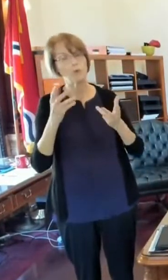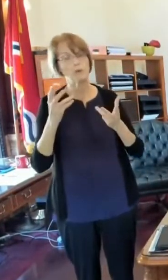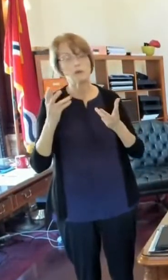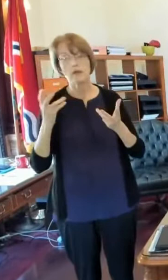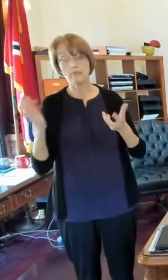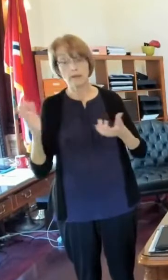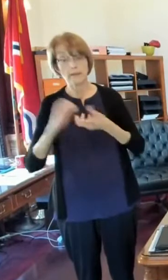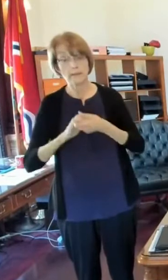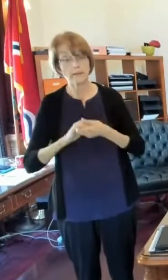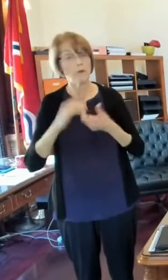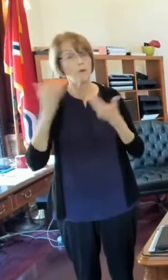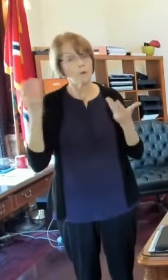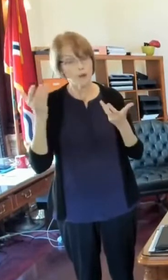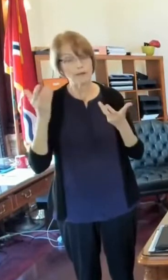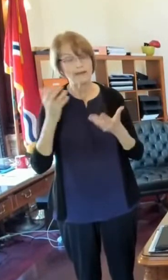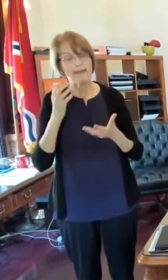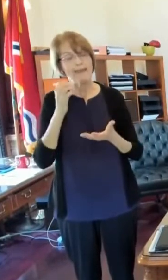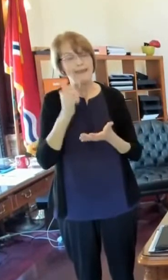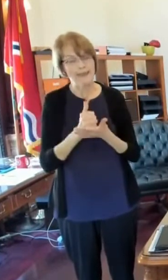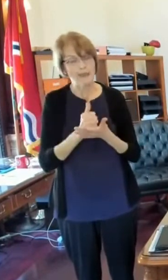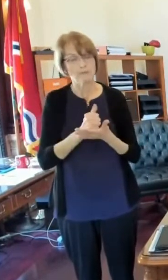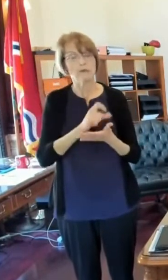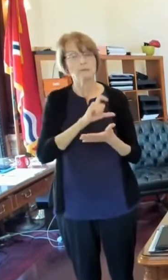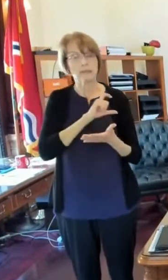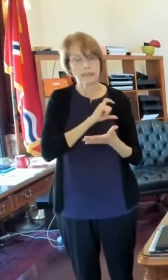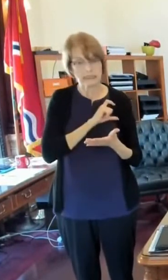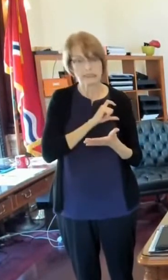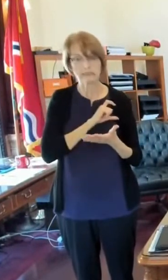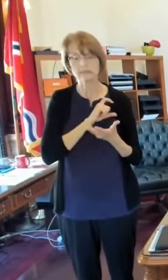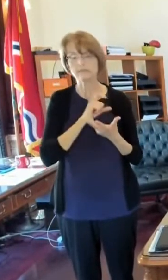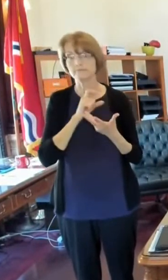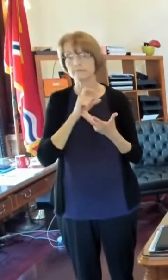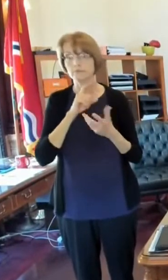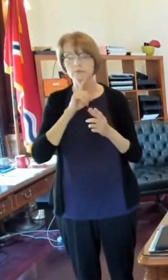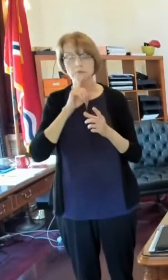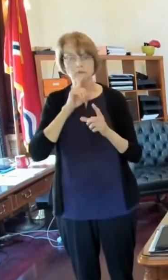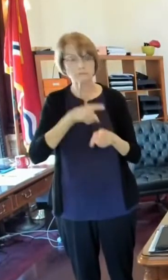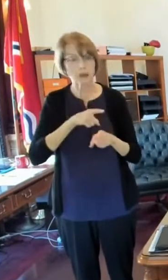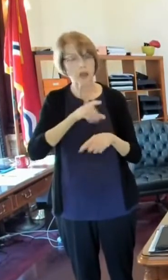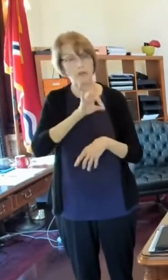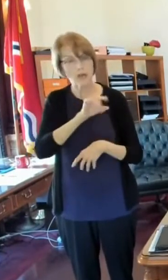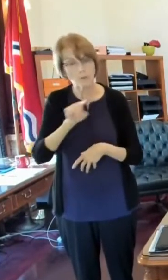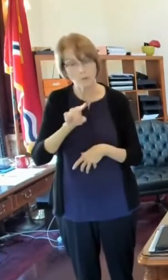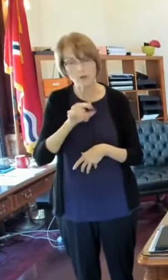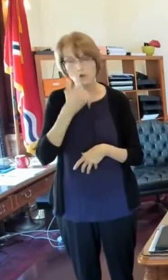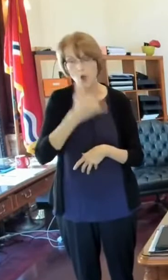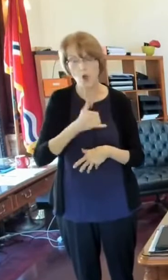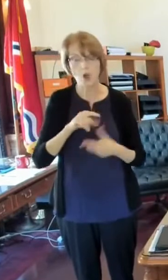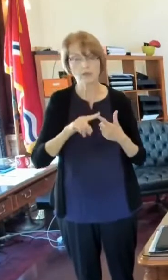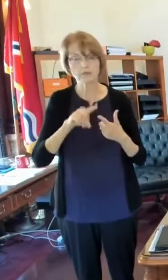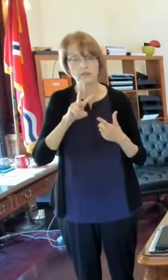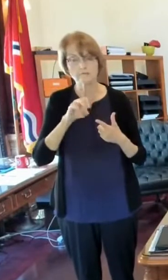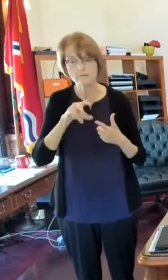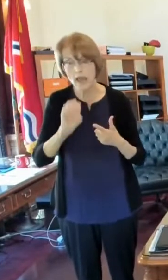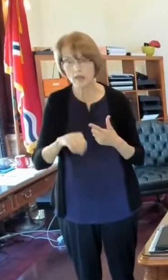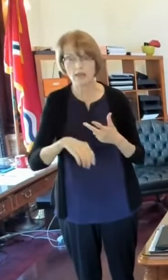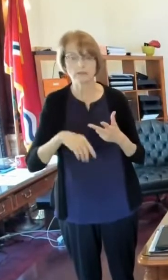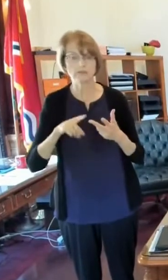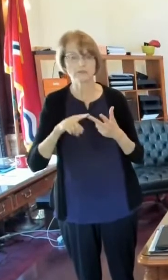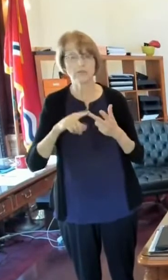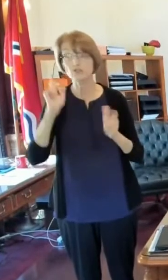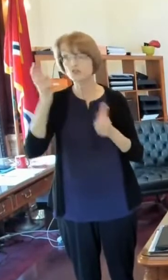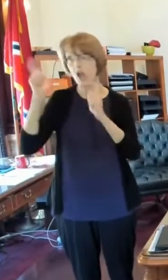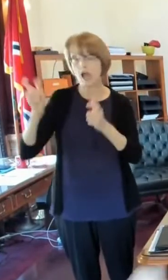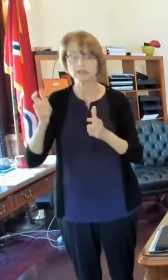respond to violence, respond to calls, 911 calls, helping our police department to track down shot spotter,